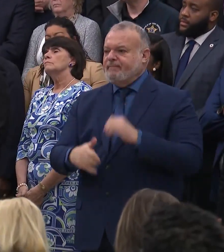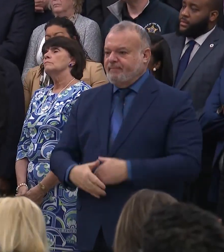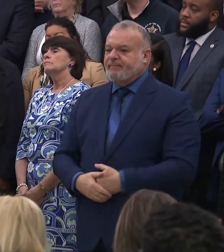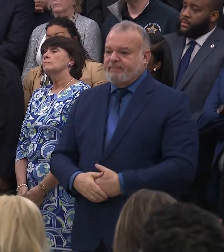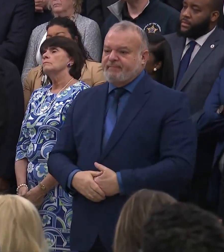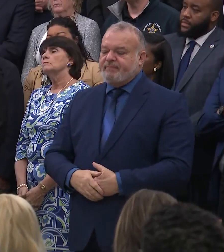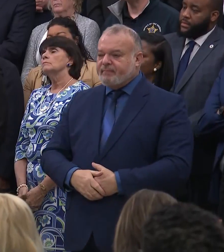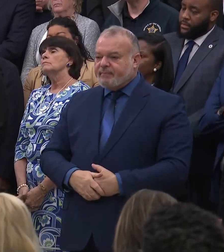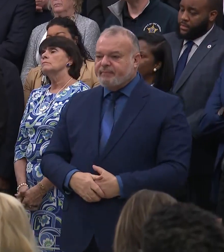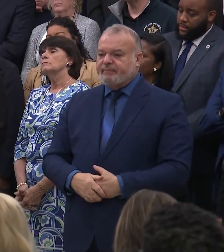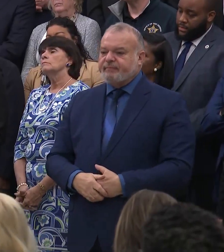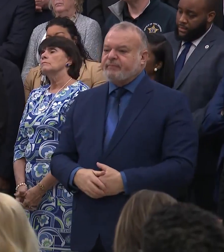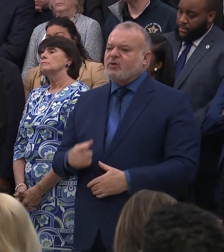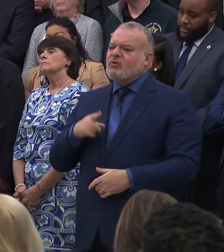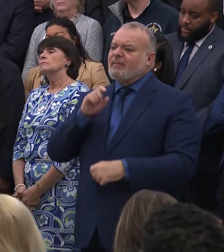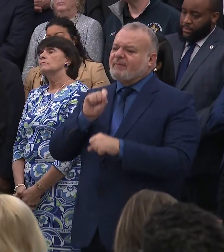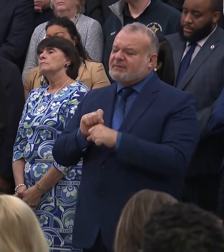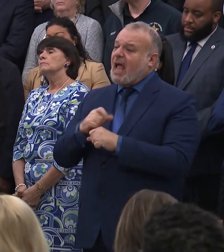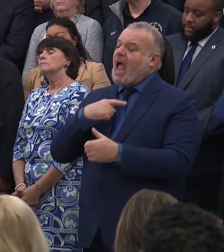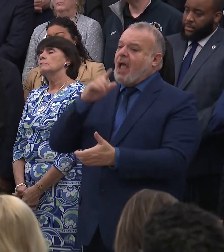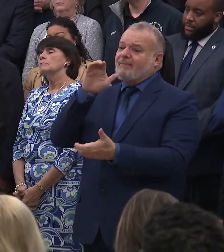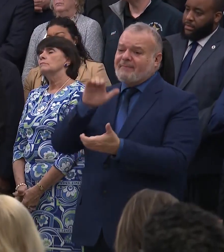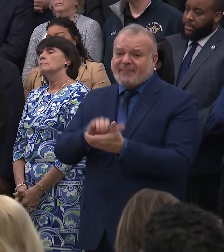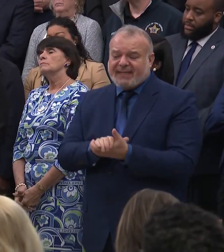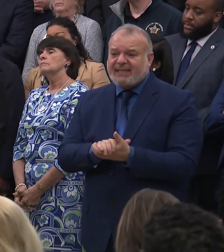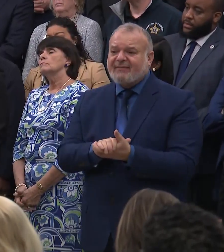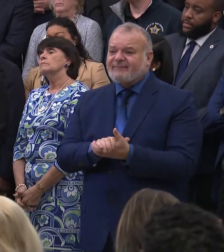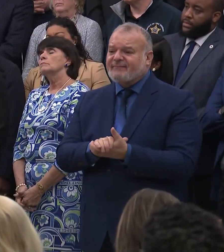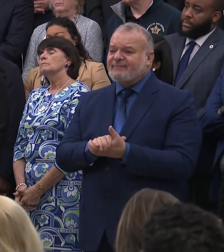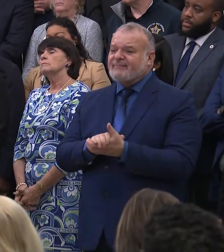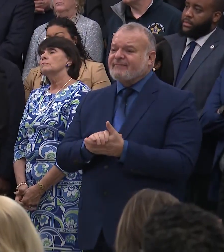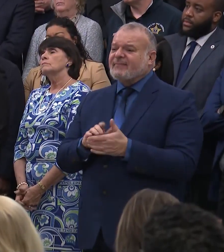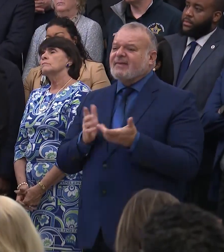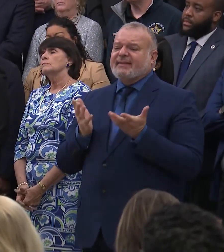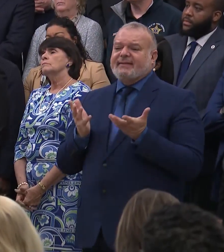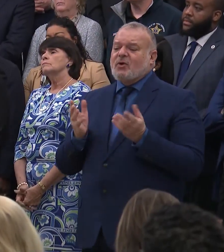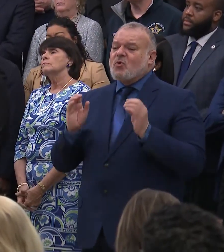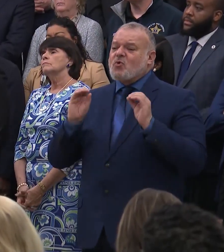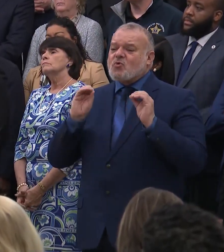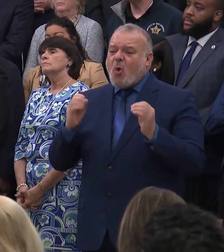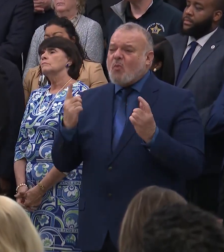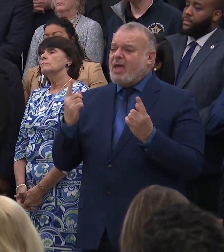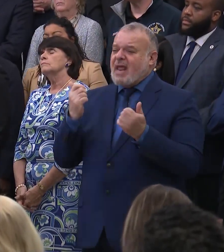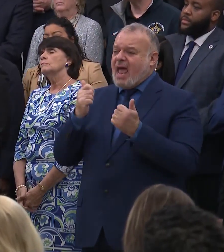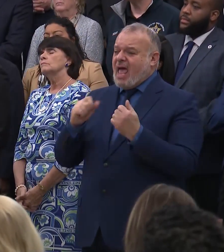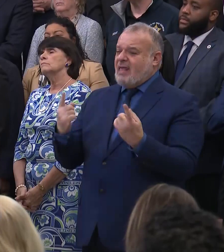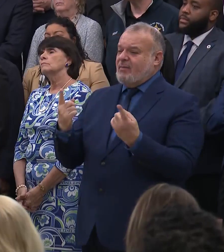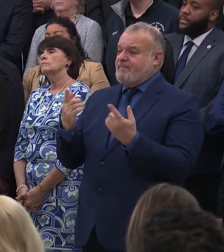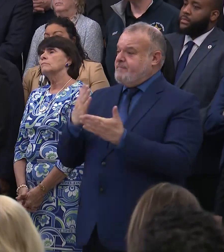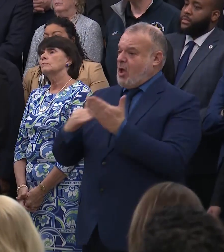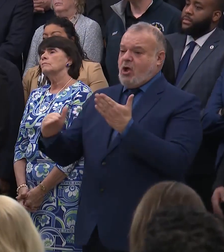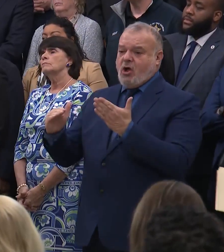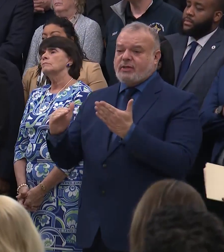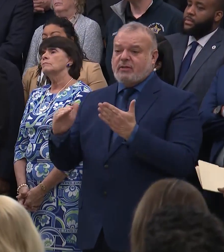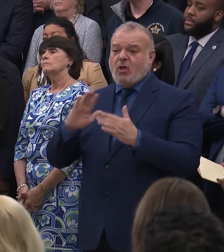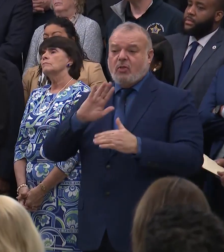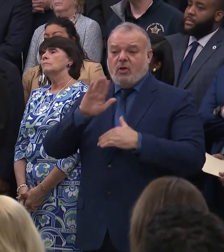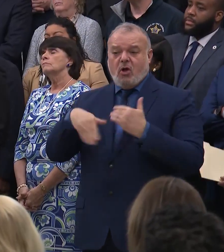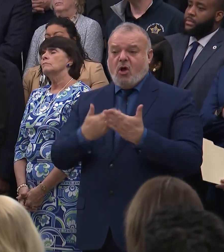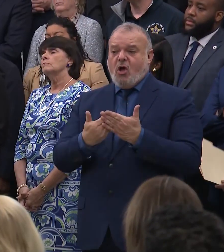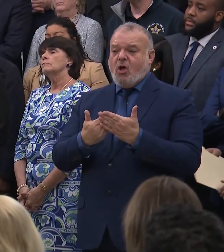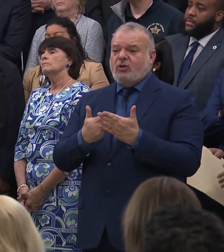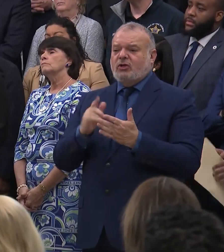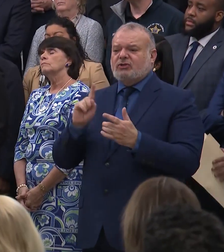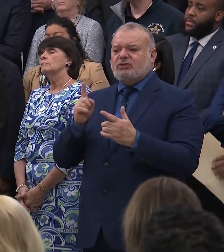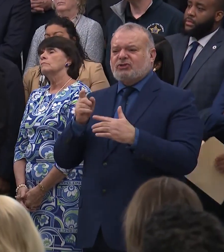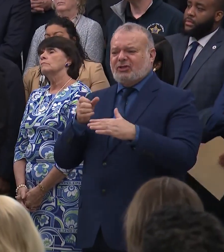I truly believe with all my heart that no individual in any part of the world should be incarcerated for cannabis.